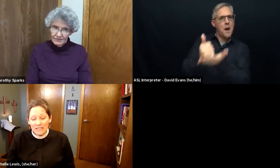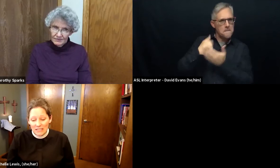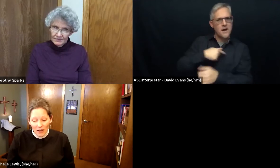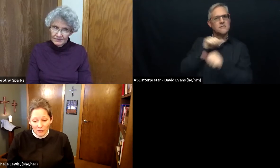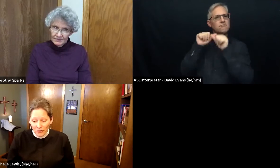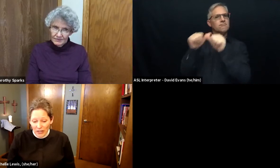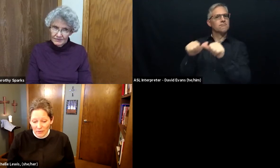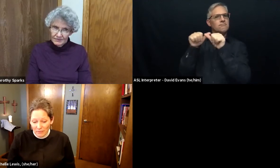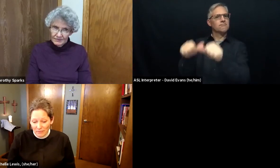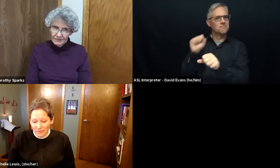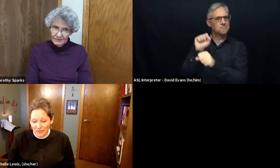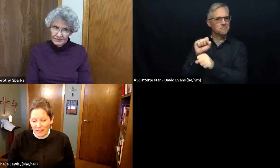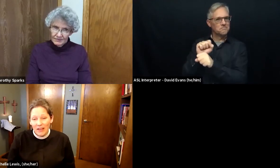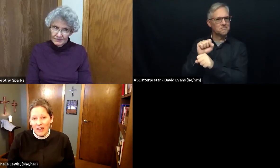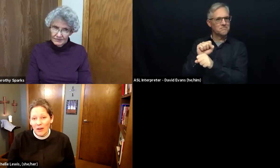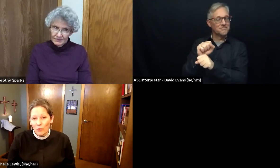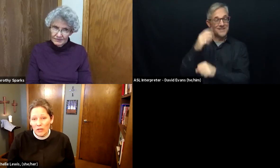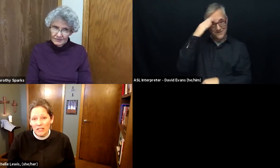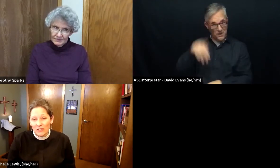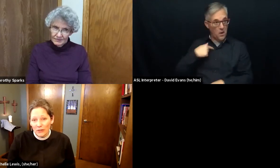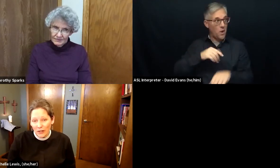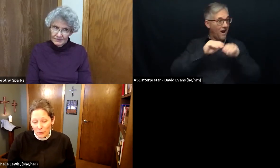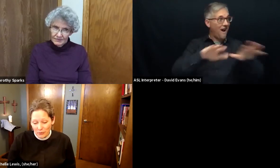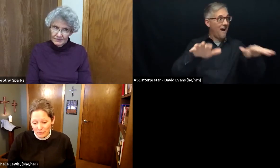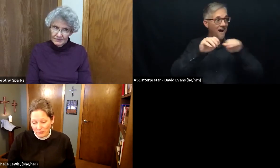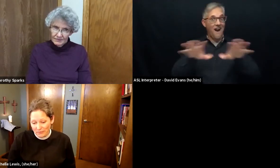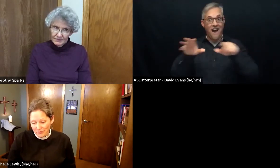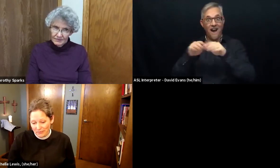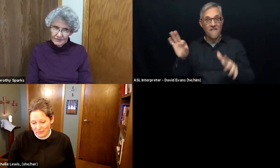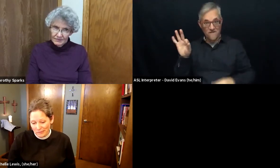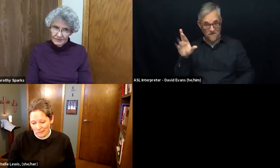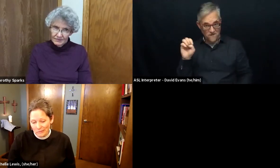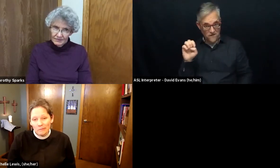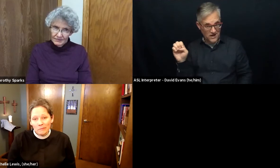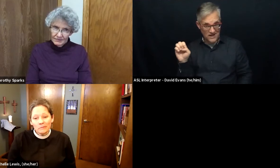Because it is not free and we need your help.